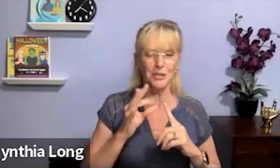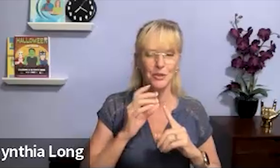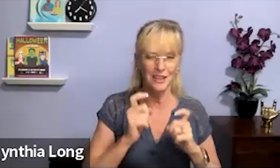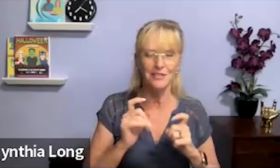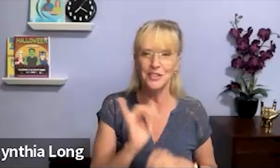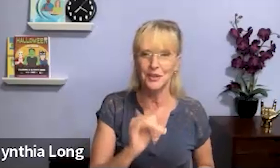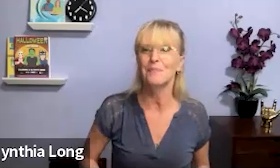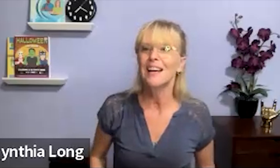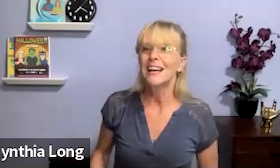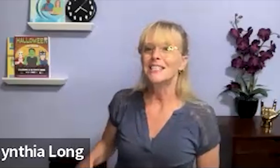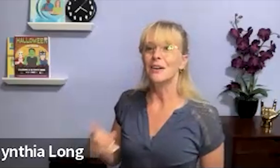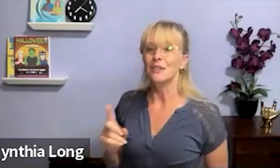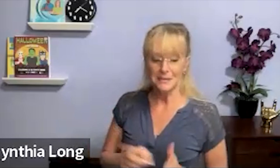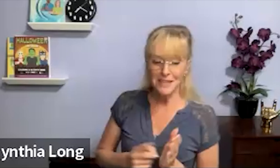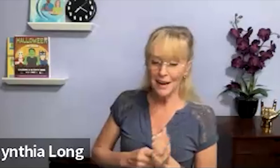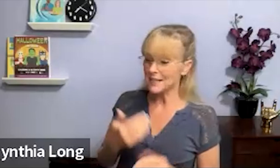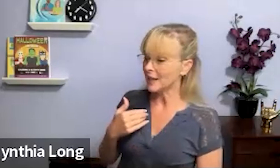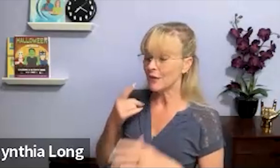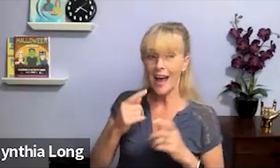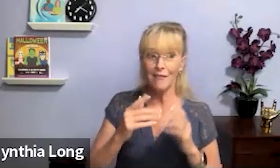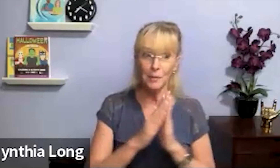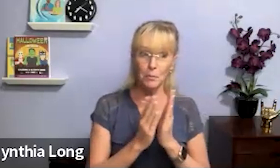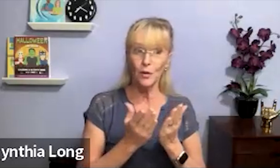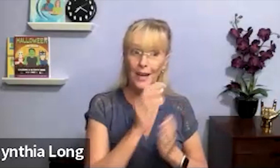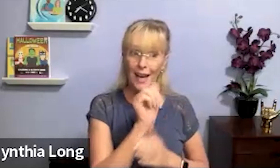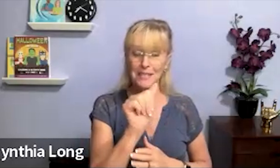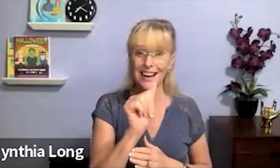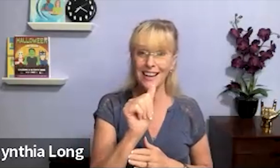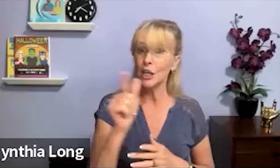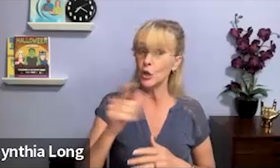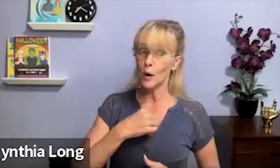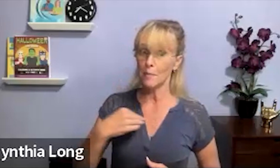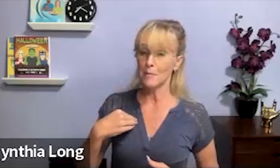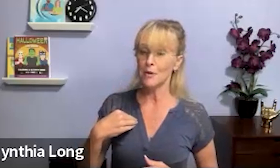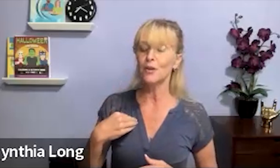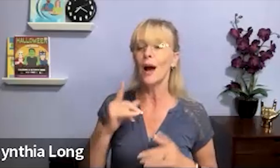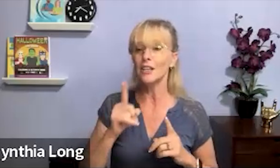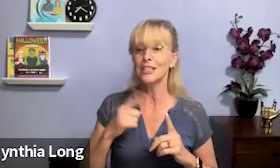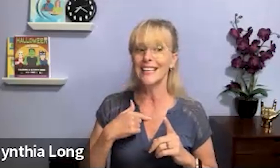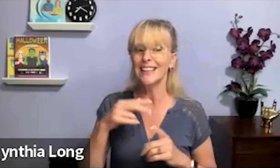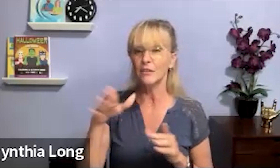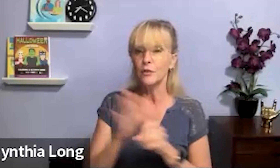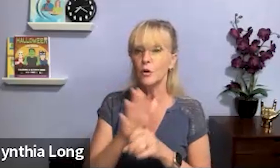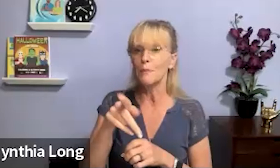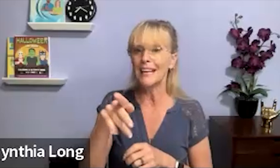special gift too. So sometimes, like if we have a book on Amazon and you are a member, you'll actually get the full